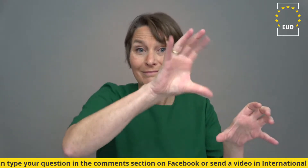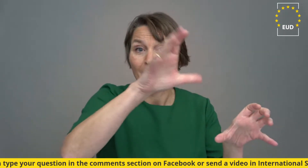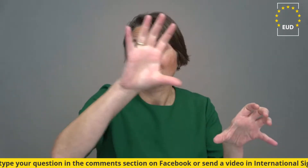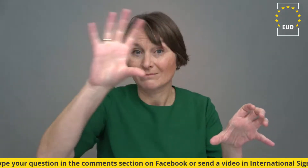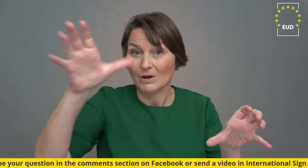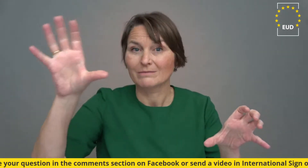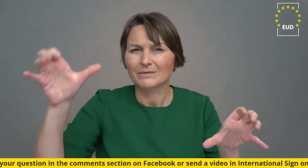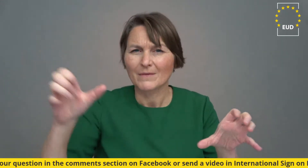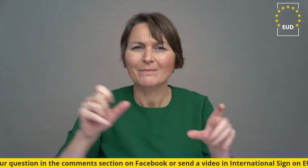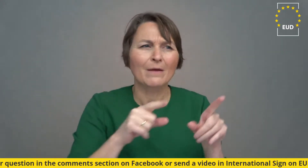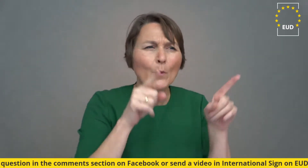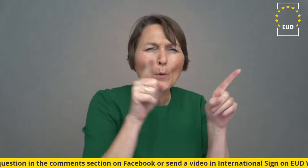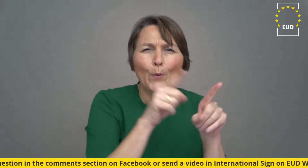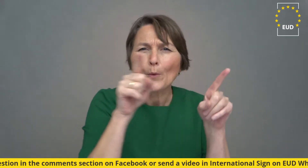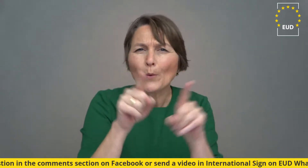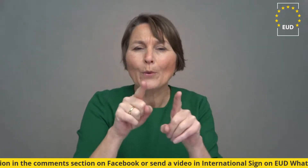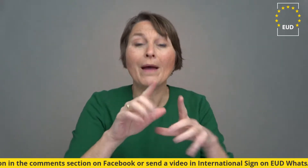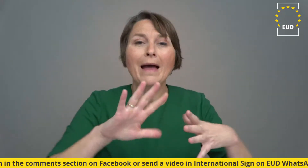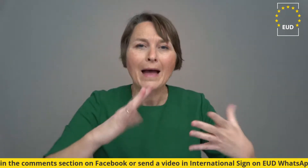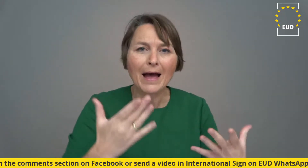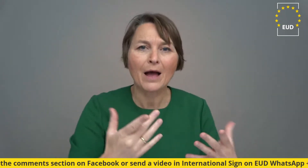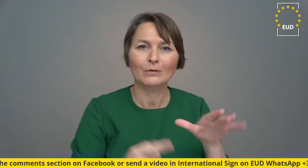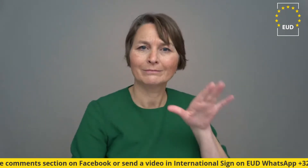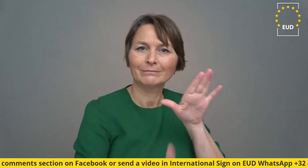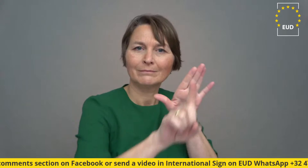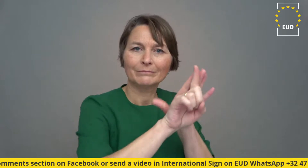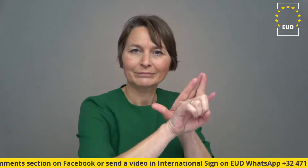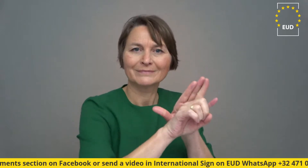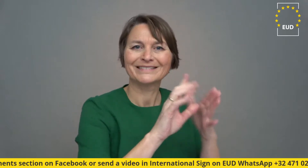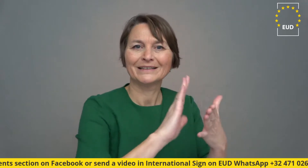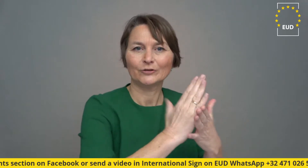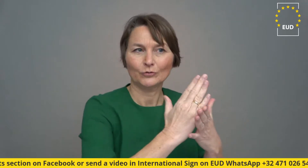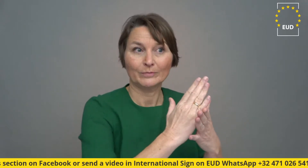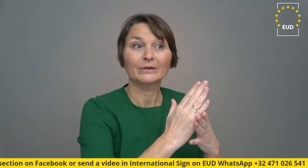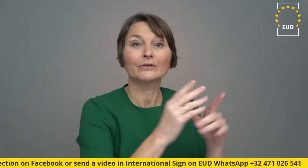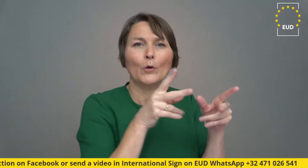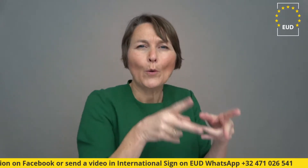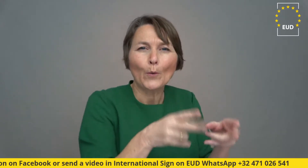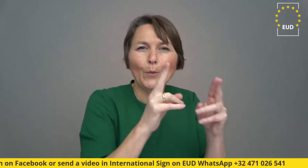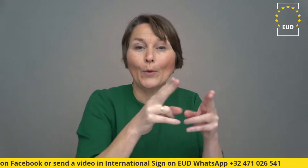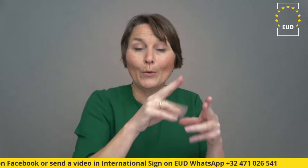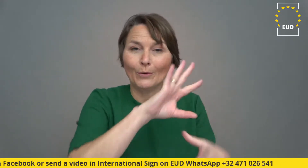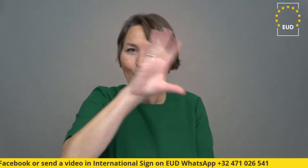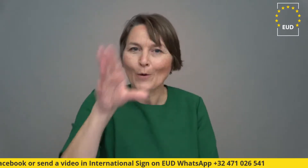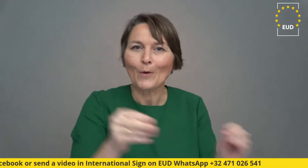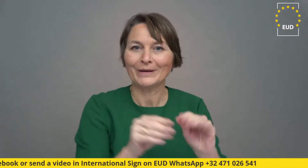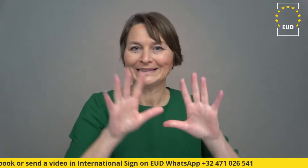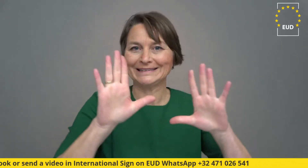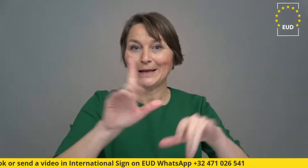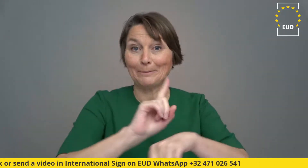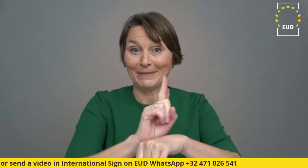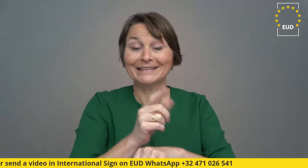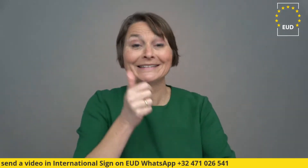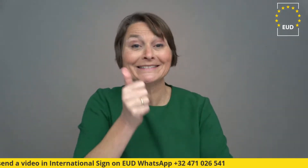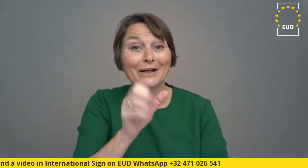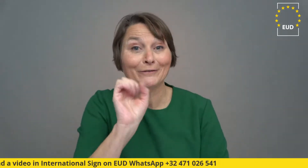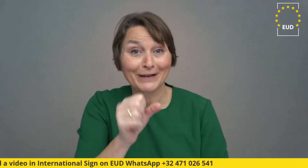the videos of interpreting on TV, and that is on mayadevit.nl and looking